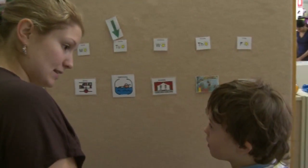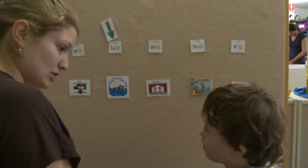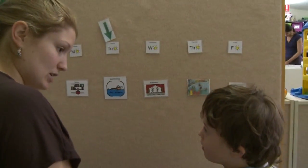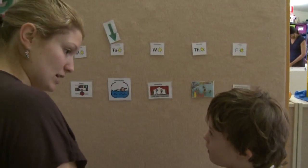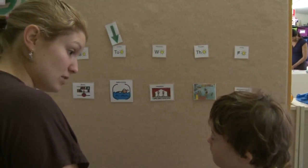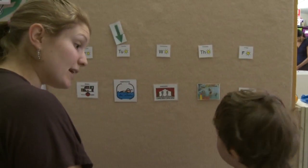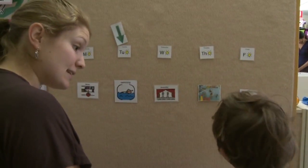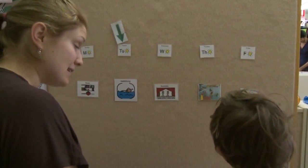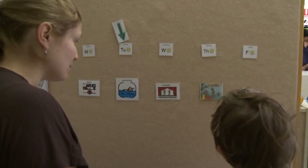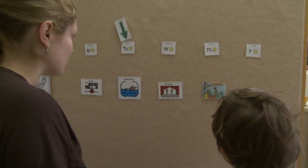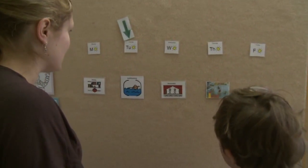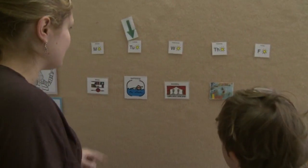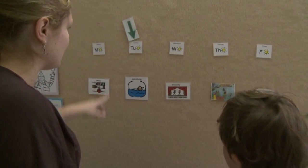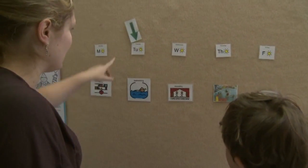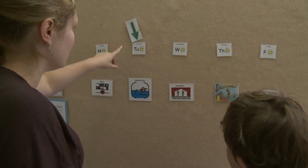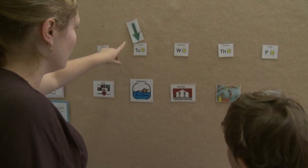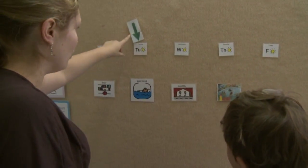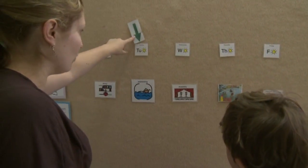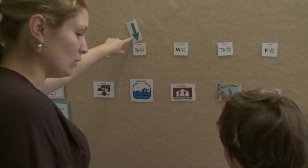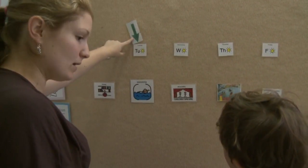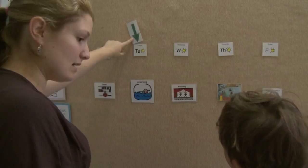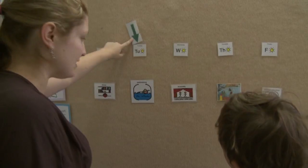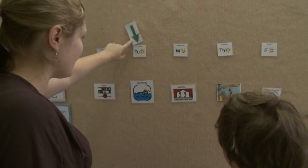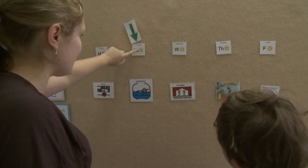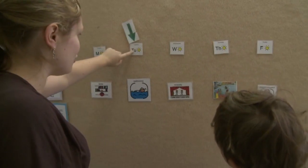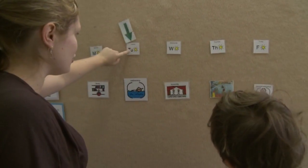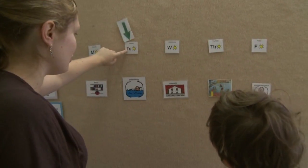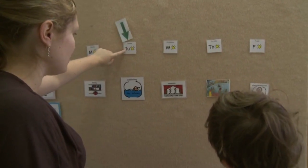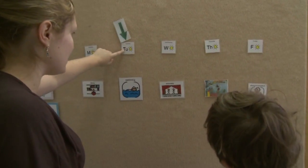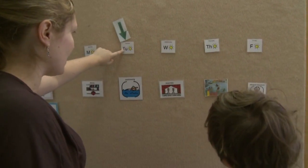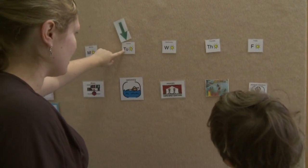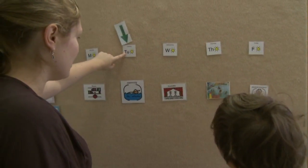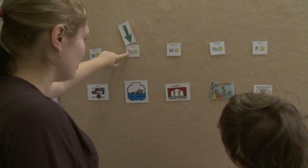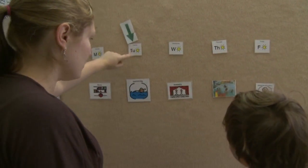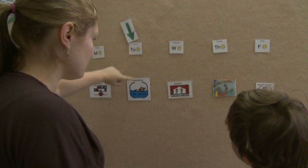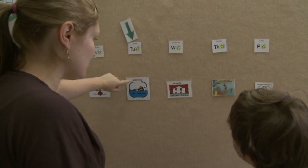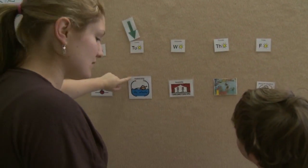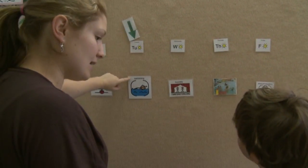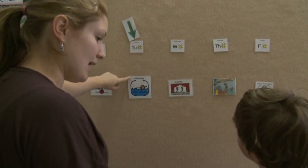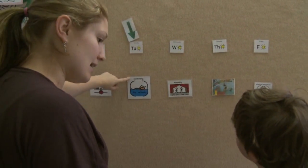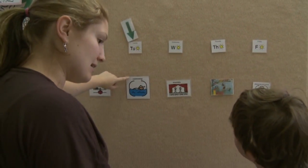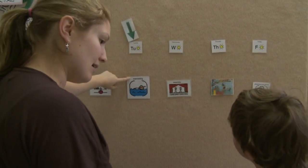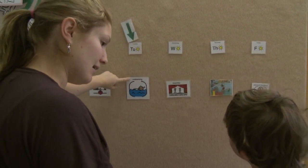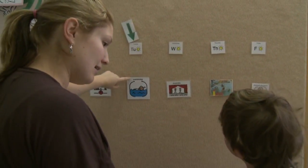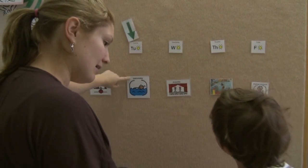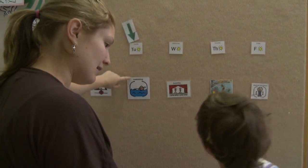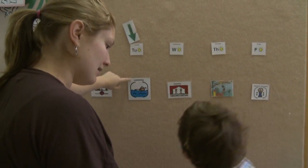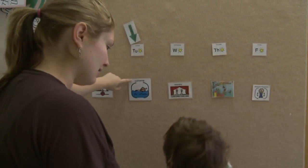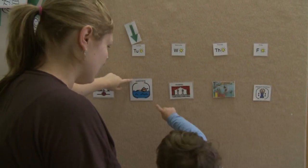doesn't she? She read our Easter books yesterday. Oh, looking, today is Tuesday. What do we do today? Swimming